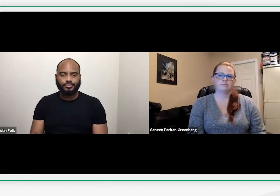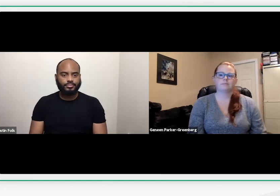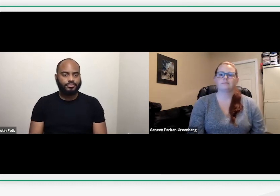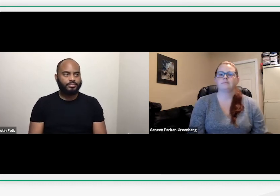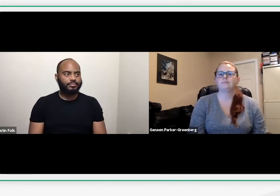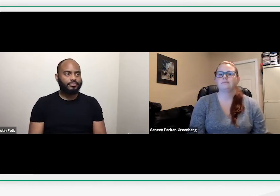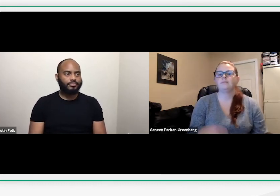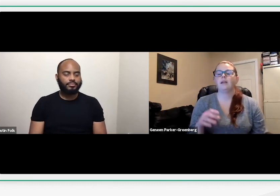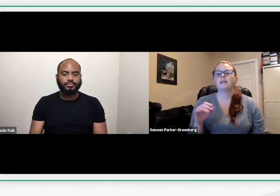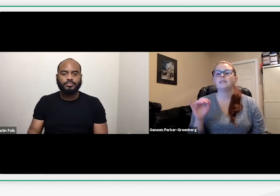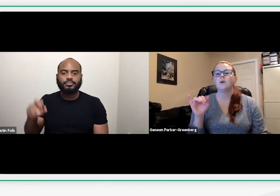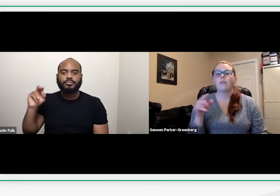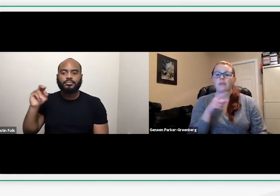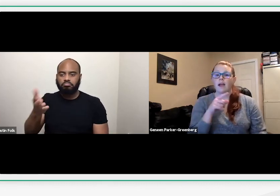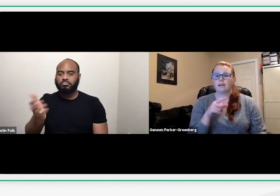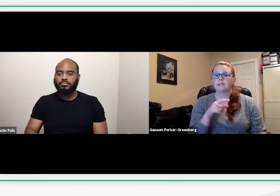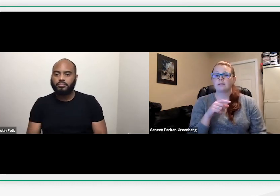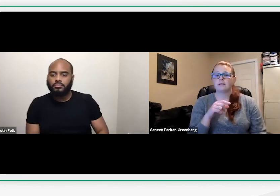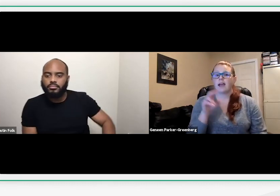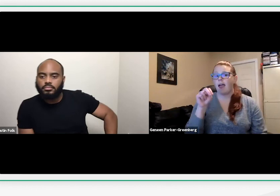some with you next.